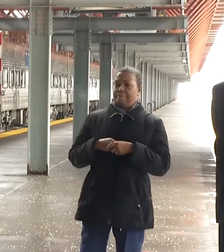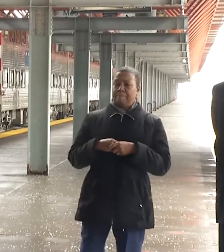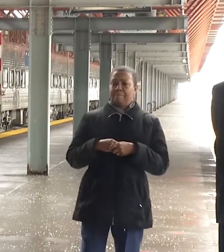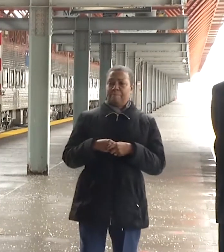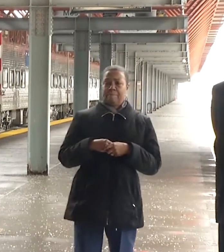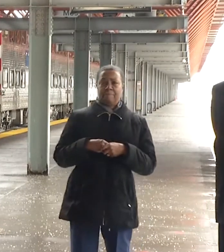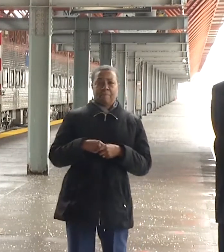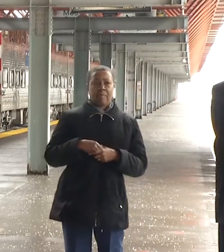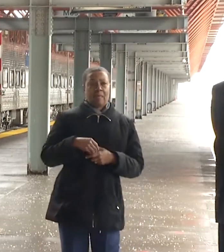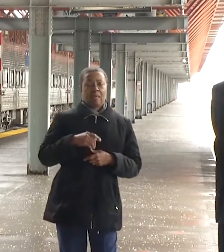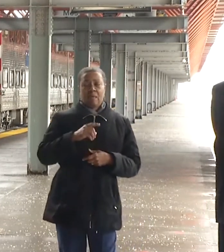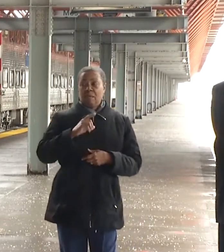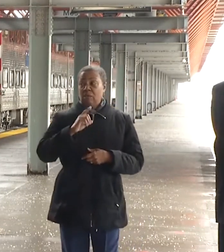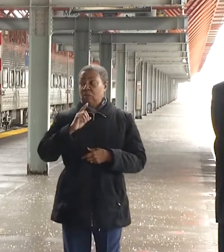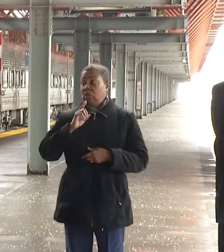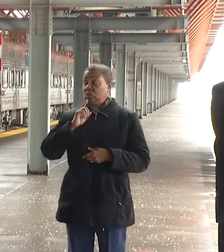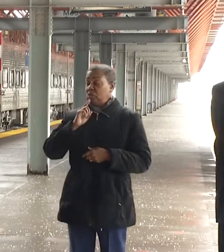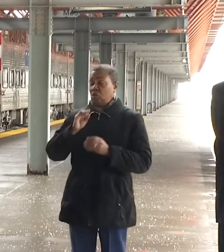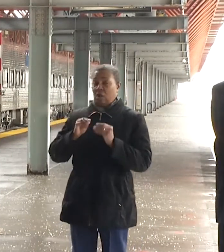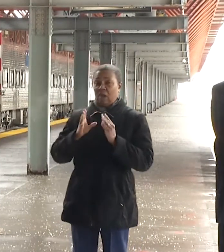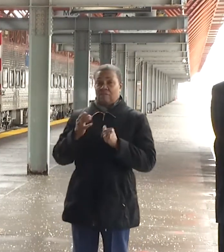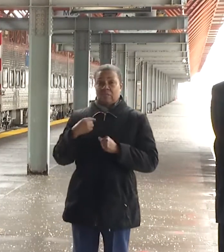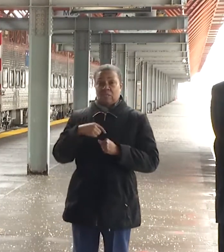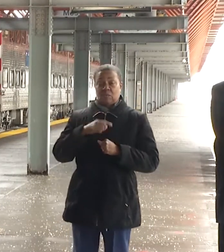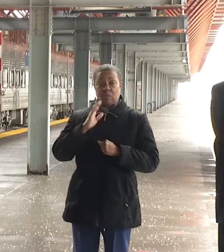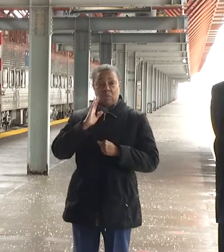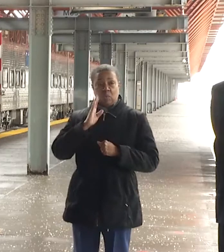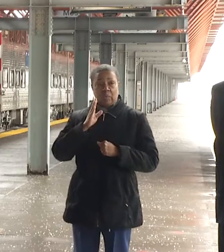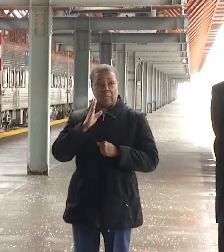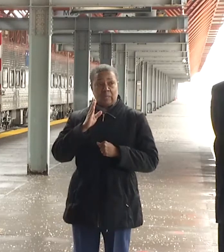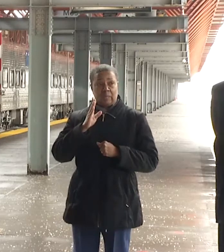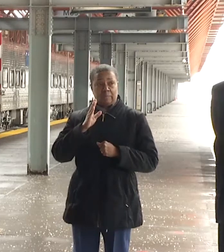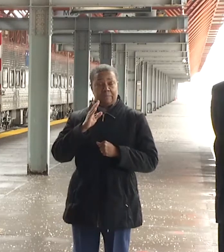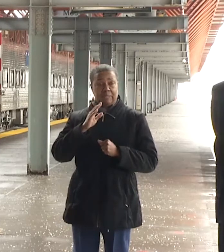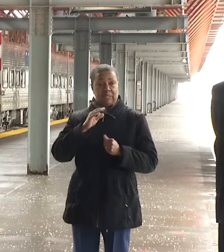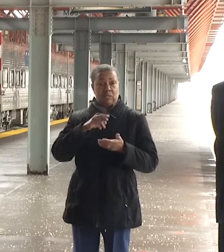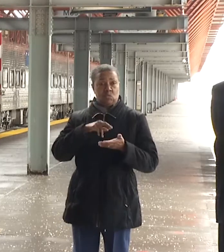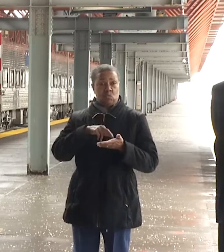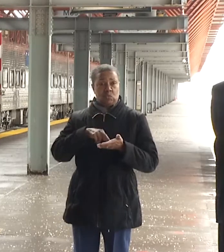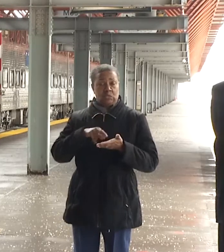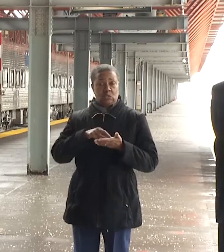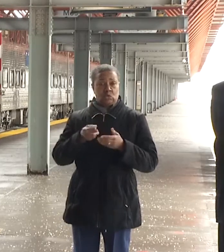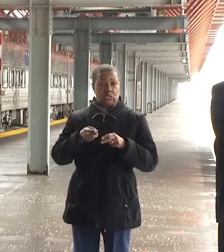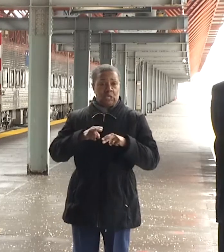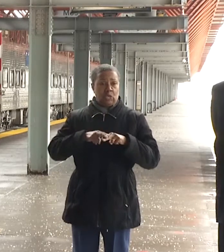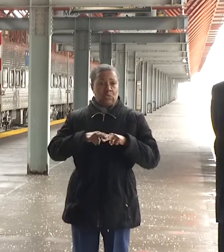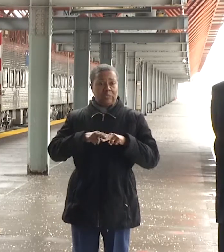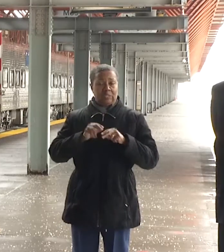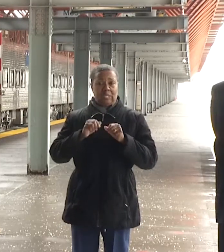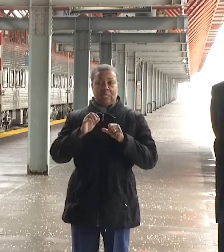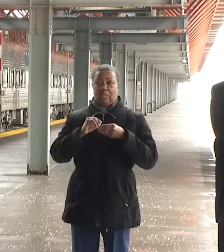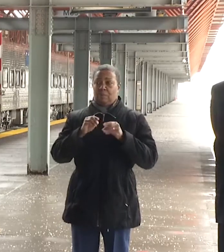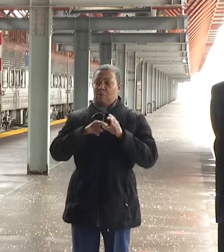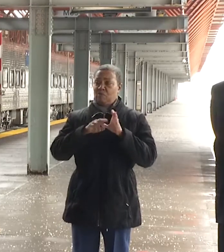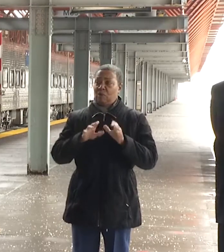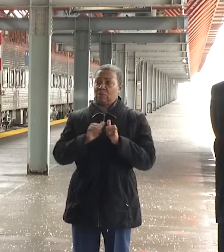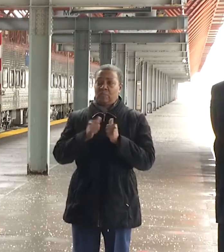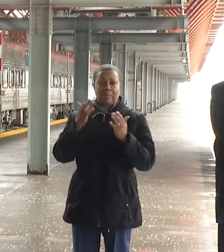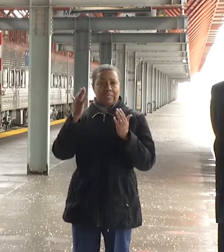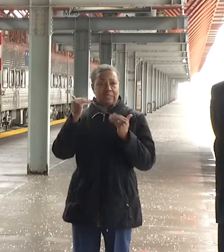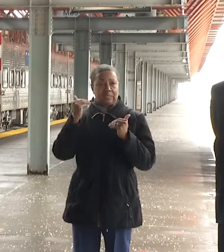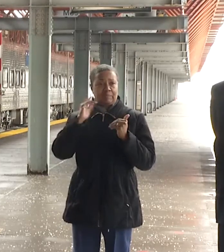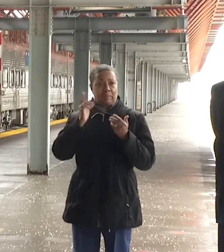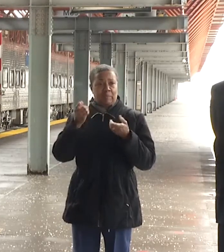Sure. So obviously we're going to be studying the increase in the ridership that we